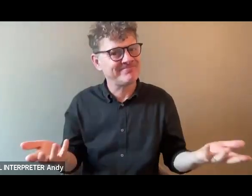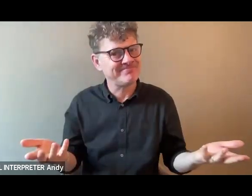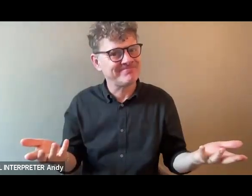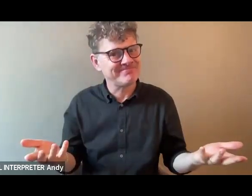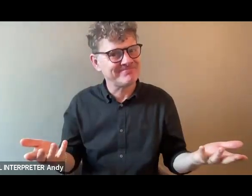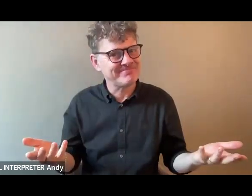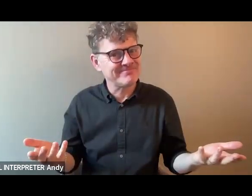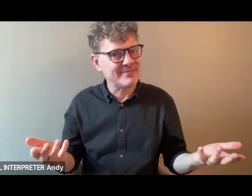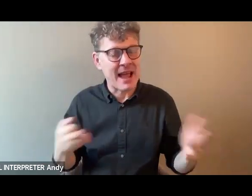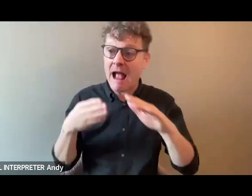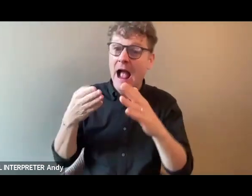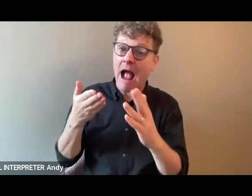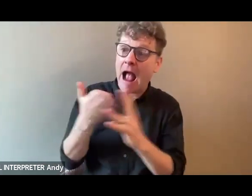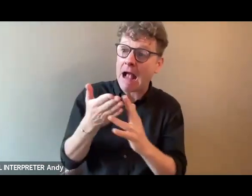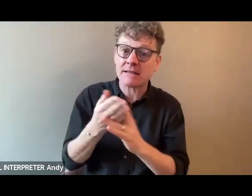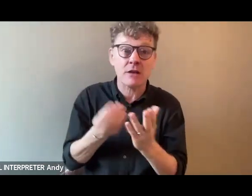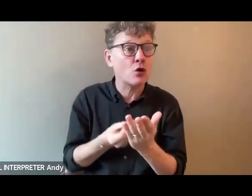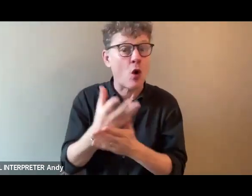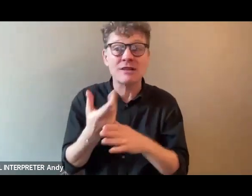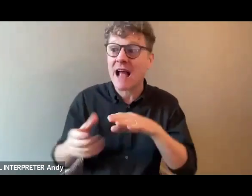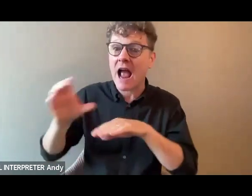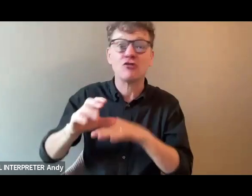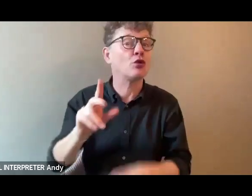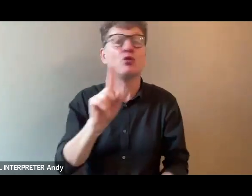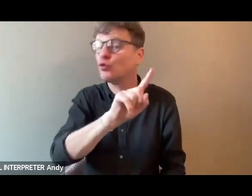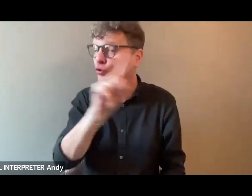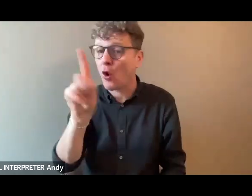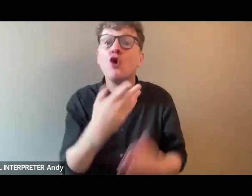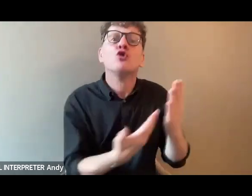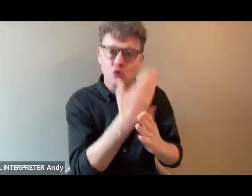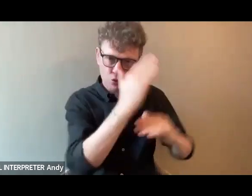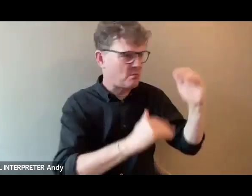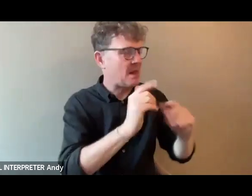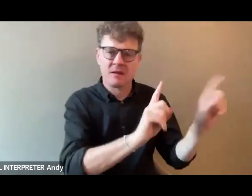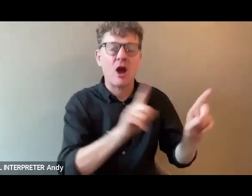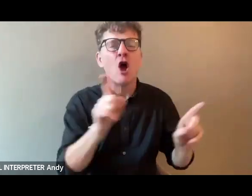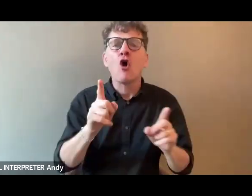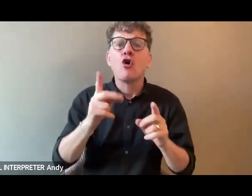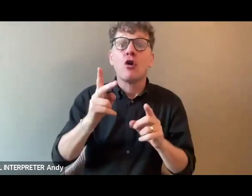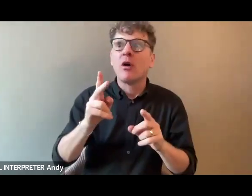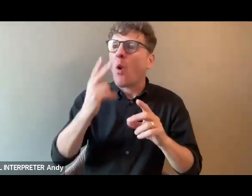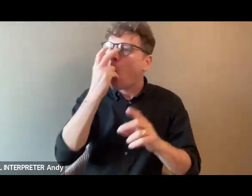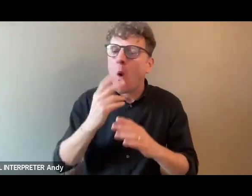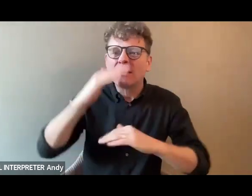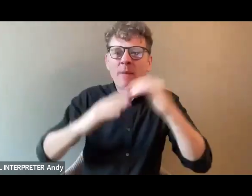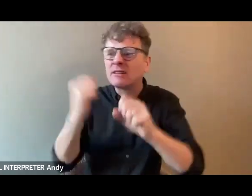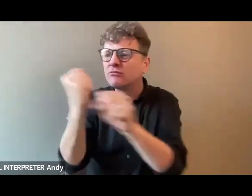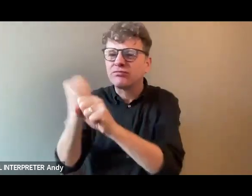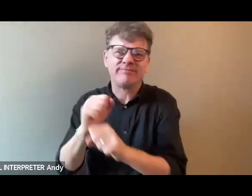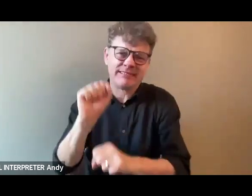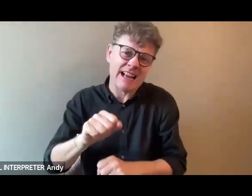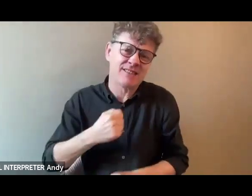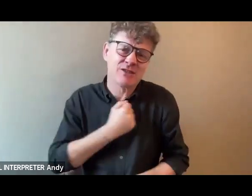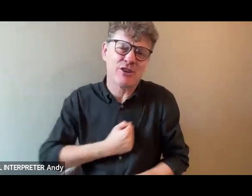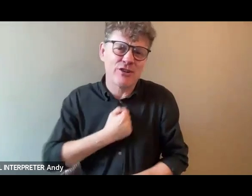access stuff doesn't cost extra when it's a new build. When it's a refurbishment, oh God, yes, it does, sorry.